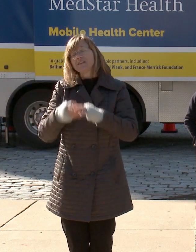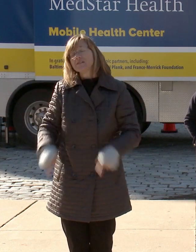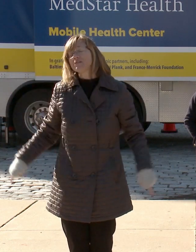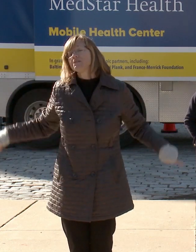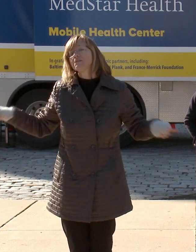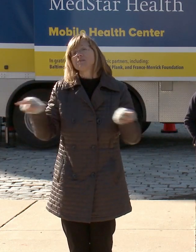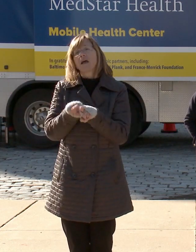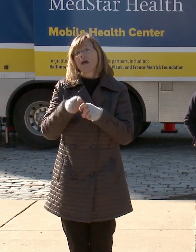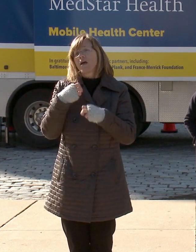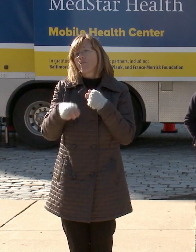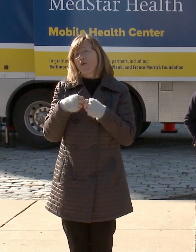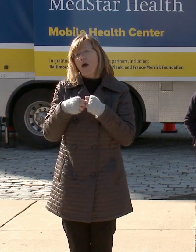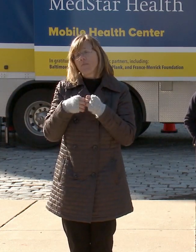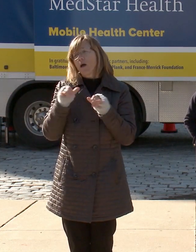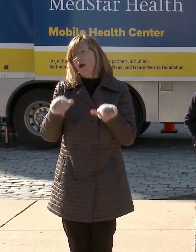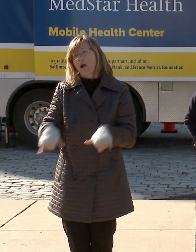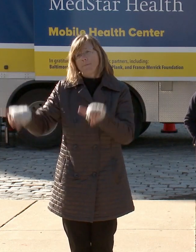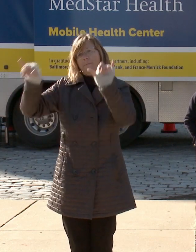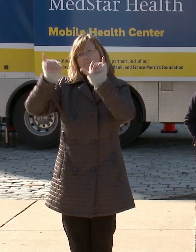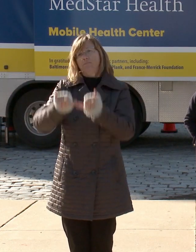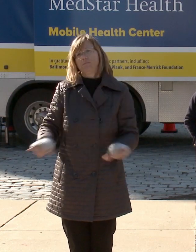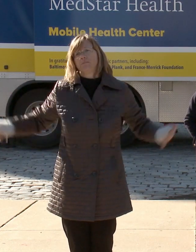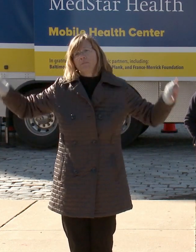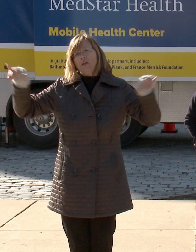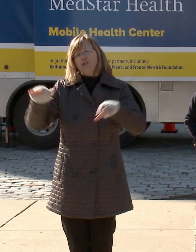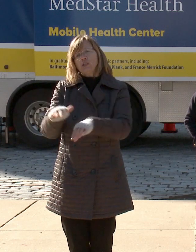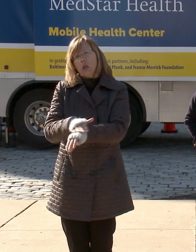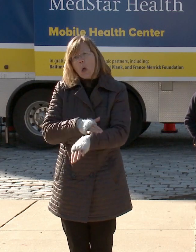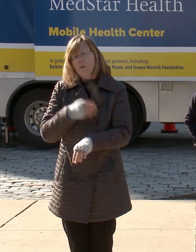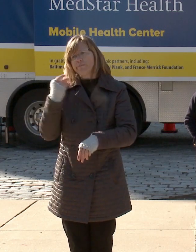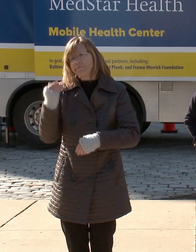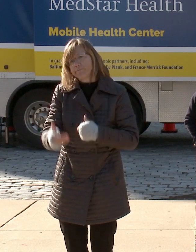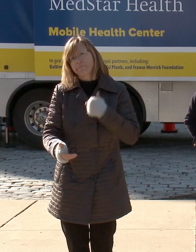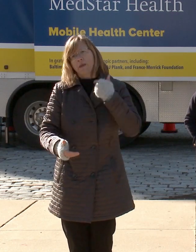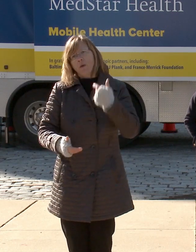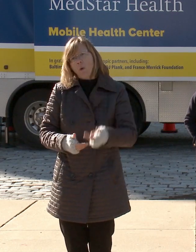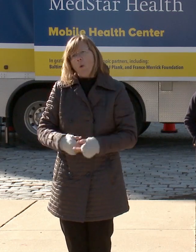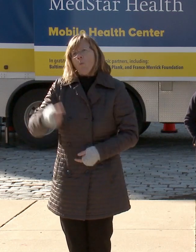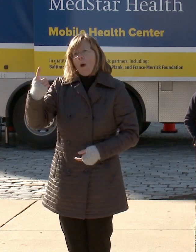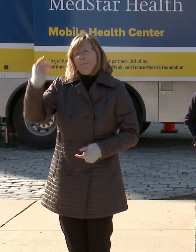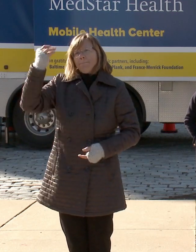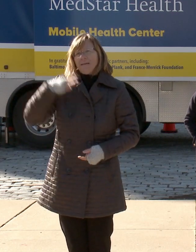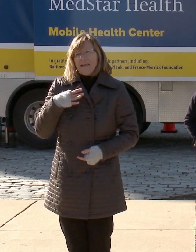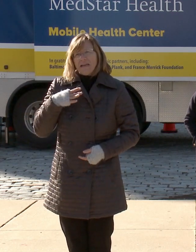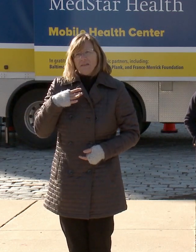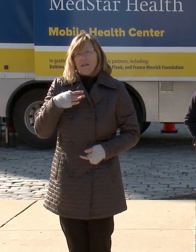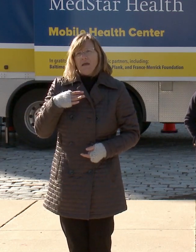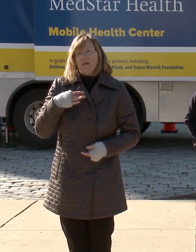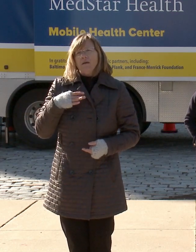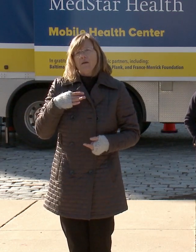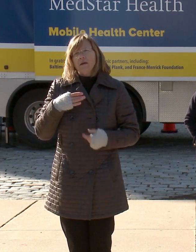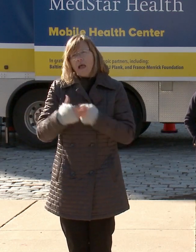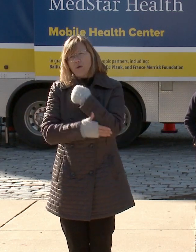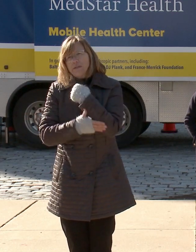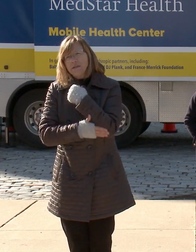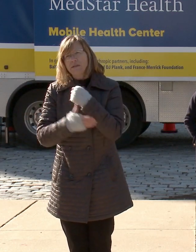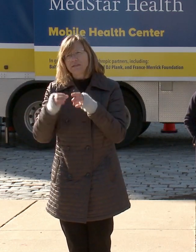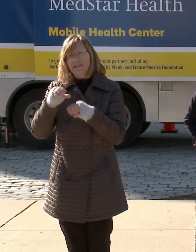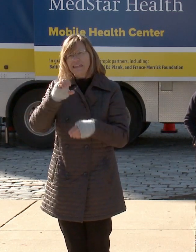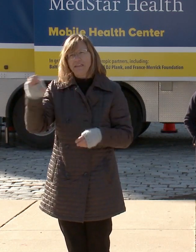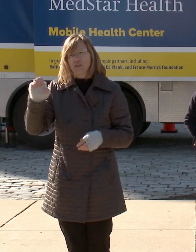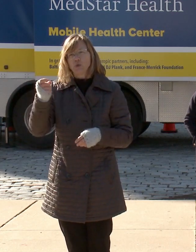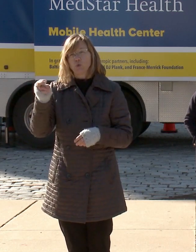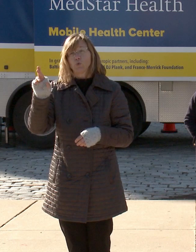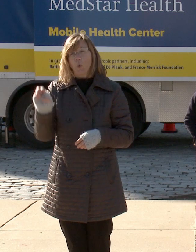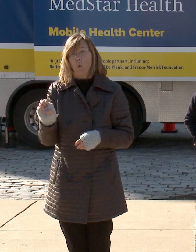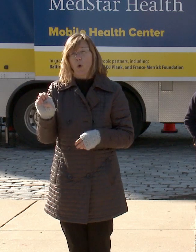state's rollout and how they're doing the vaccine. A gentleman, one of our elected leaders from one of the counties in the Eastern Shore said that